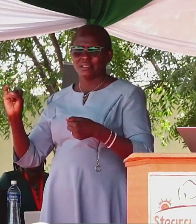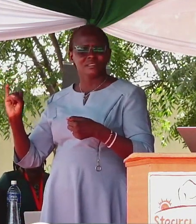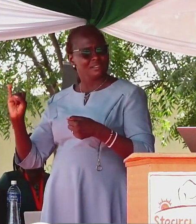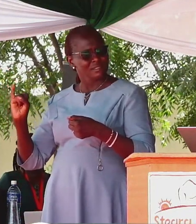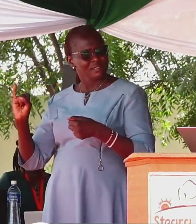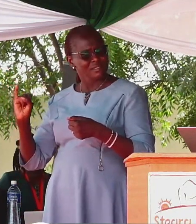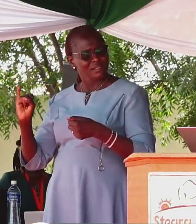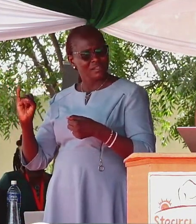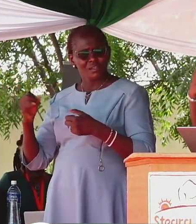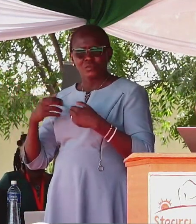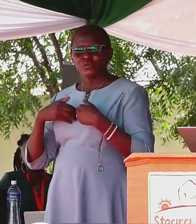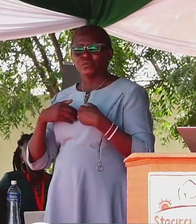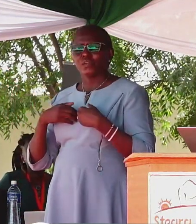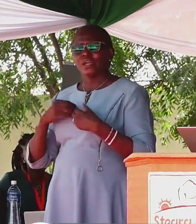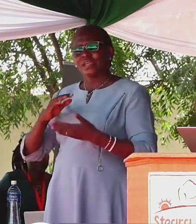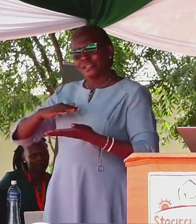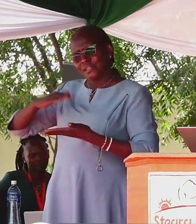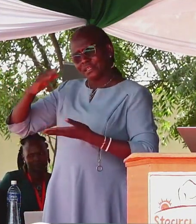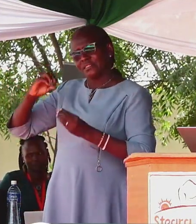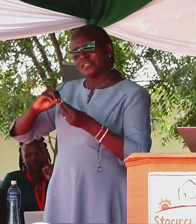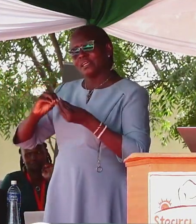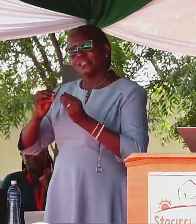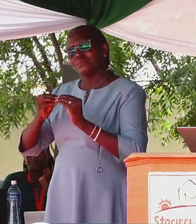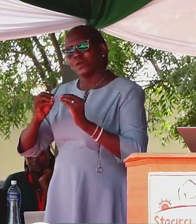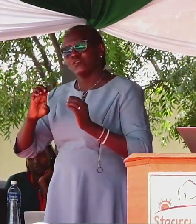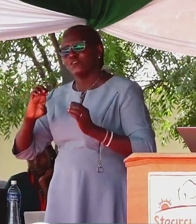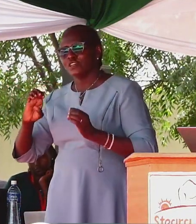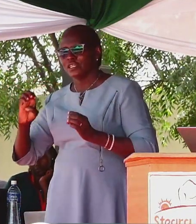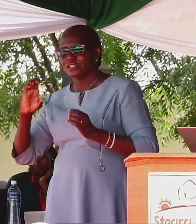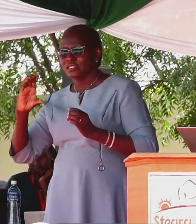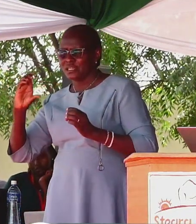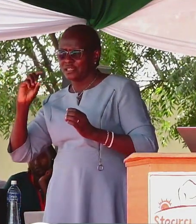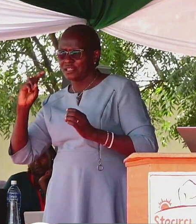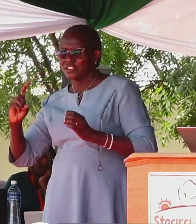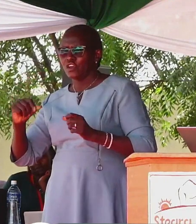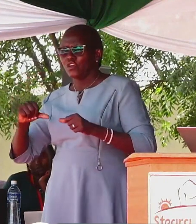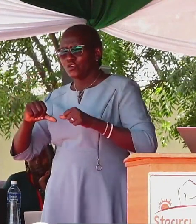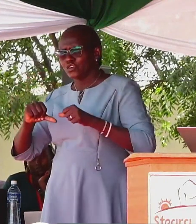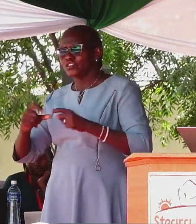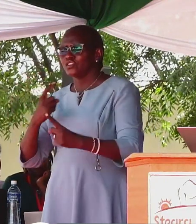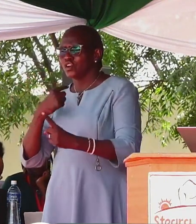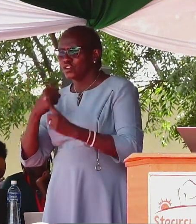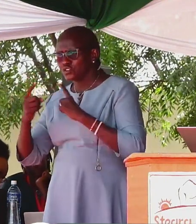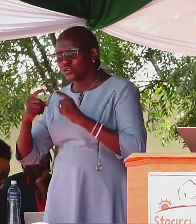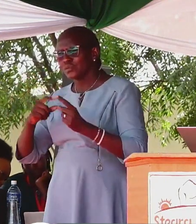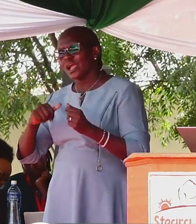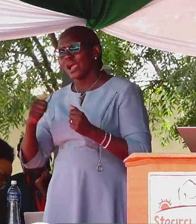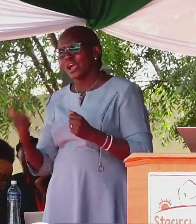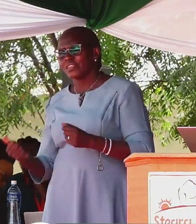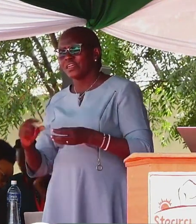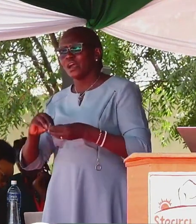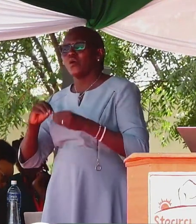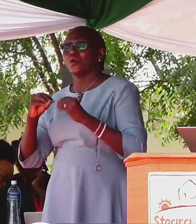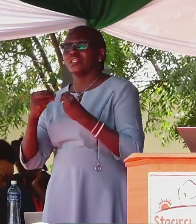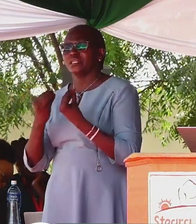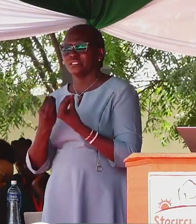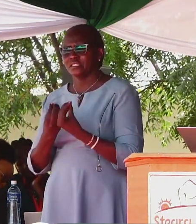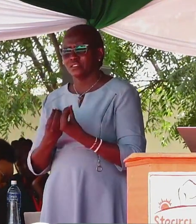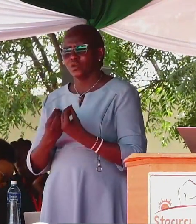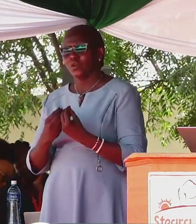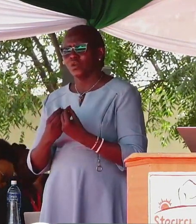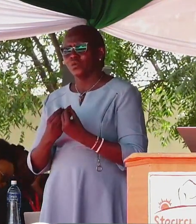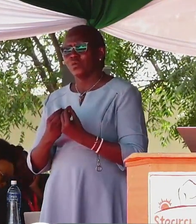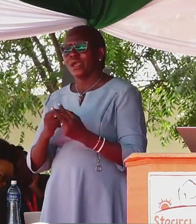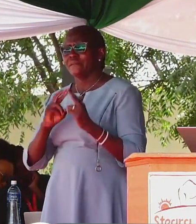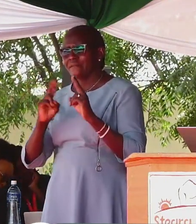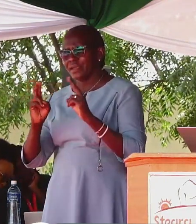Waithaka. So this has increased our number of ECDs, and we are continuing to negotiate with other stakeholders who are willing